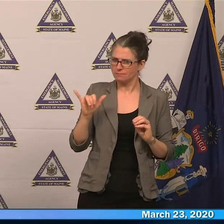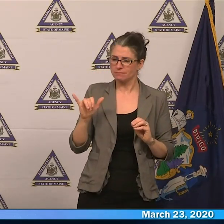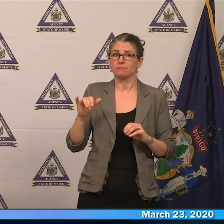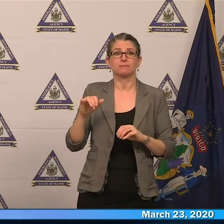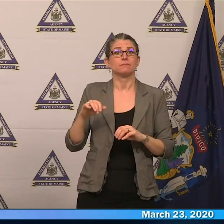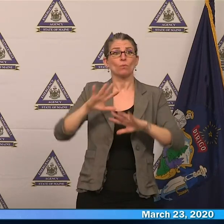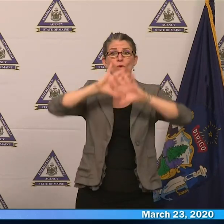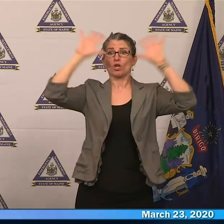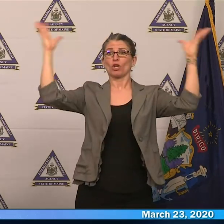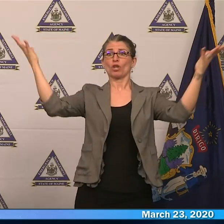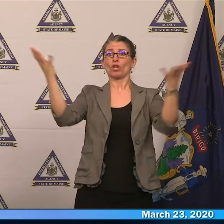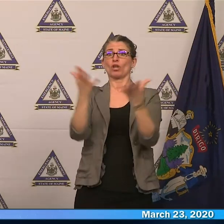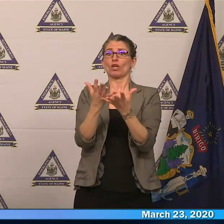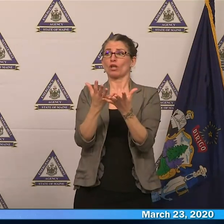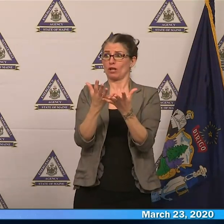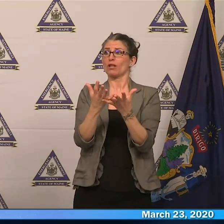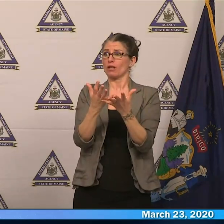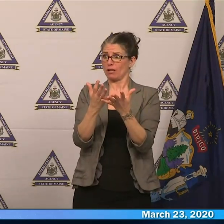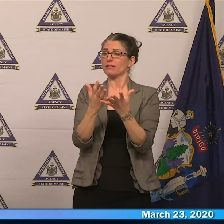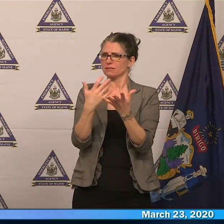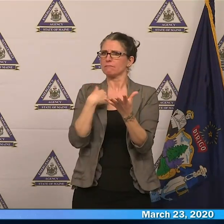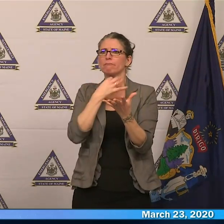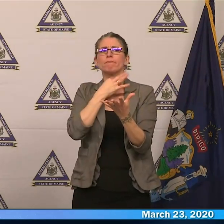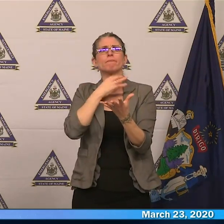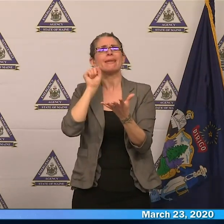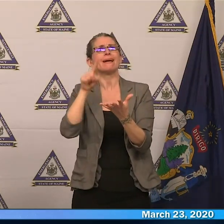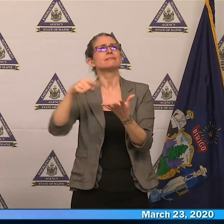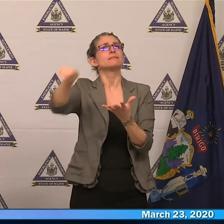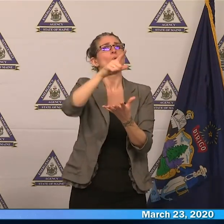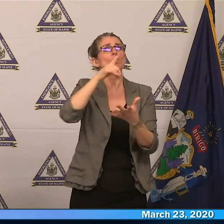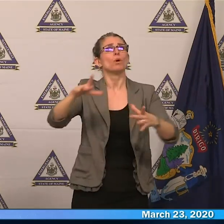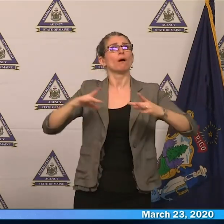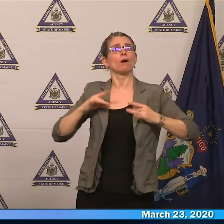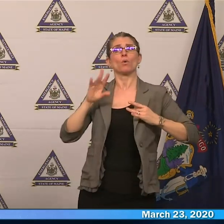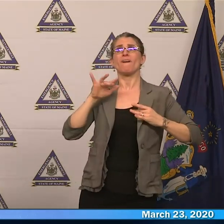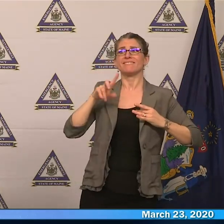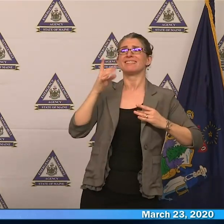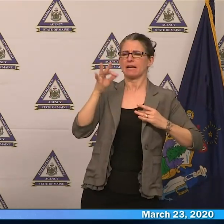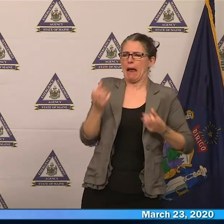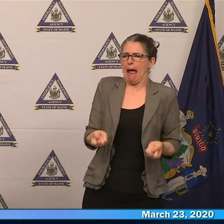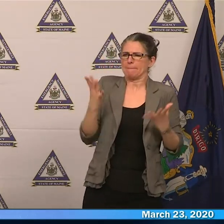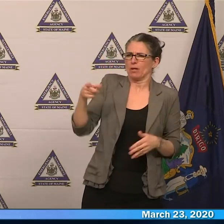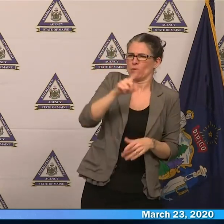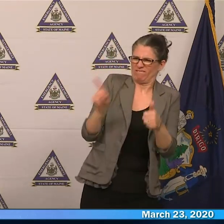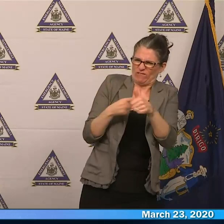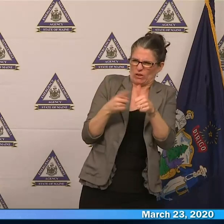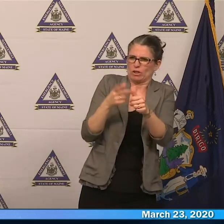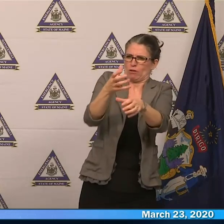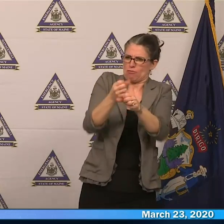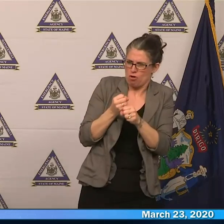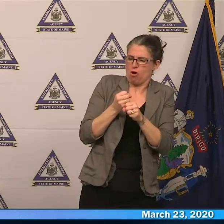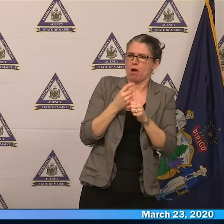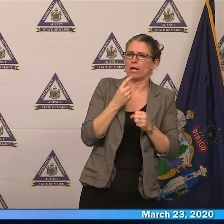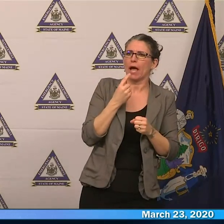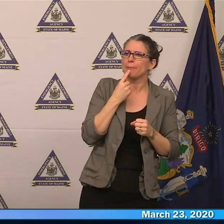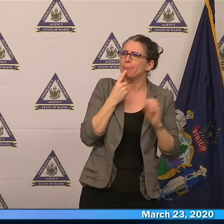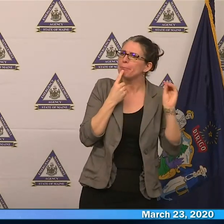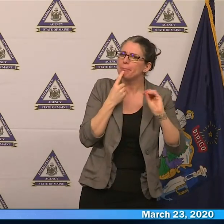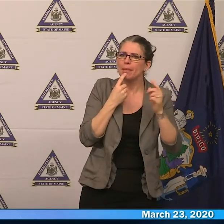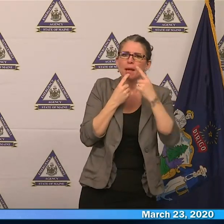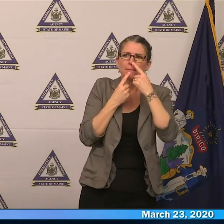individuals whose first symptom is loss of taste? We're not sure yet. So, yep, Michael. Thank you. Could you just follow up? Sure. I assume